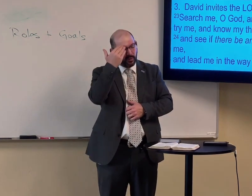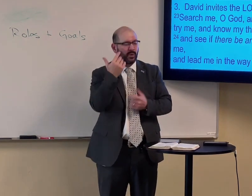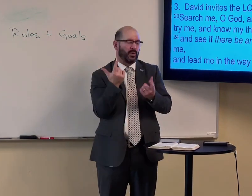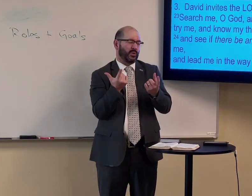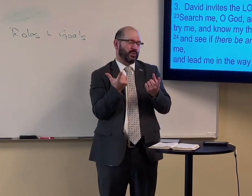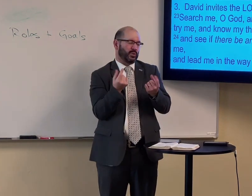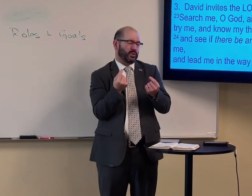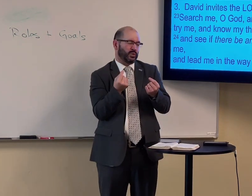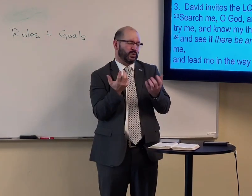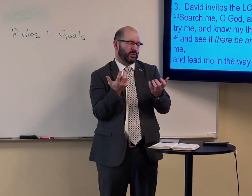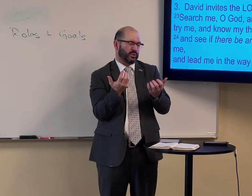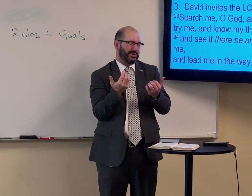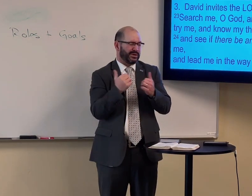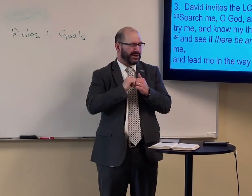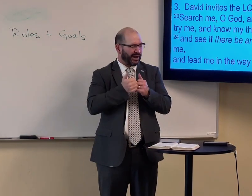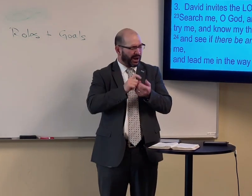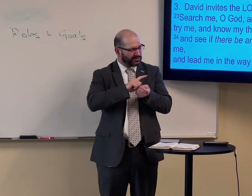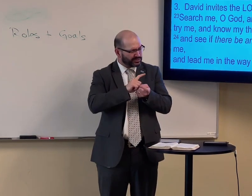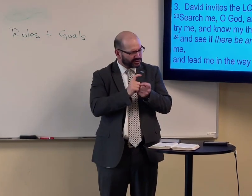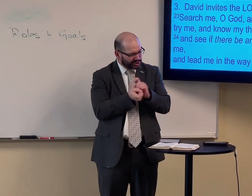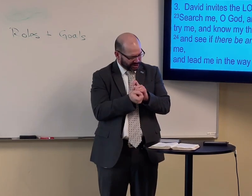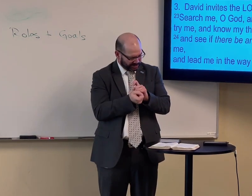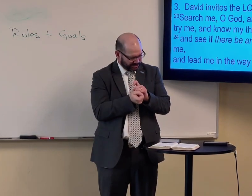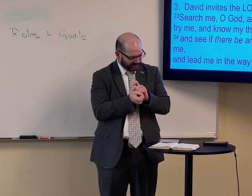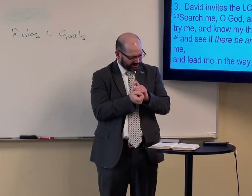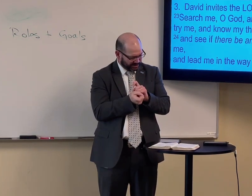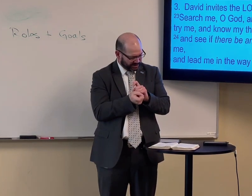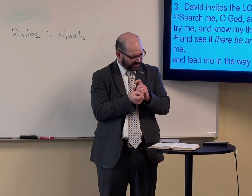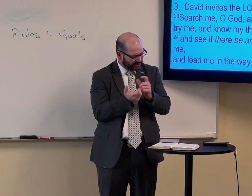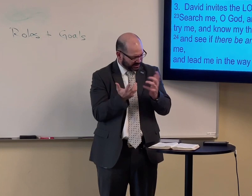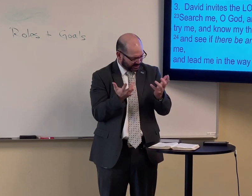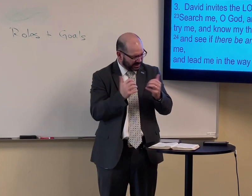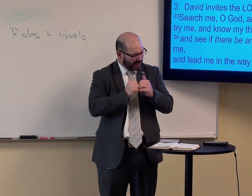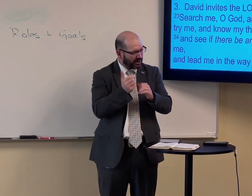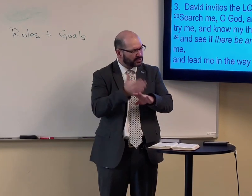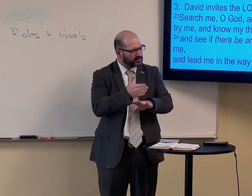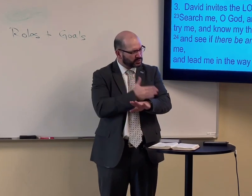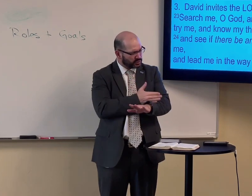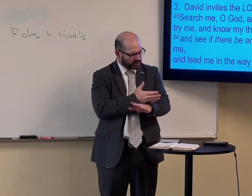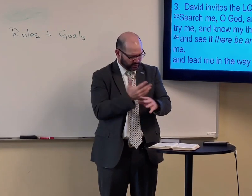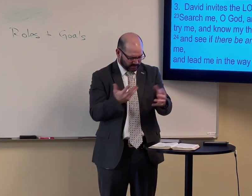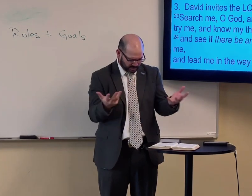Help us to know what to do, how to change, how to improve.